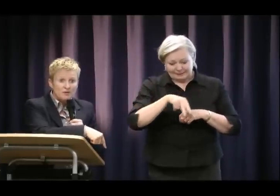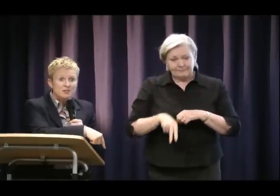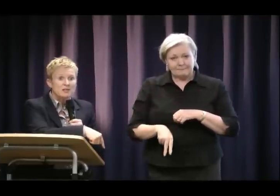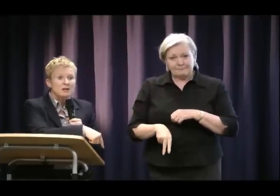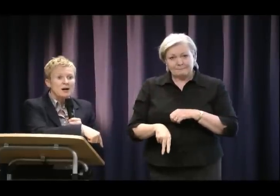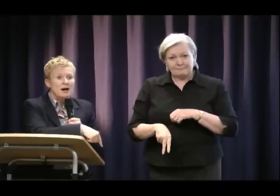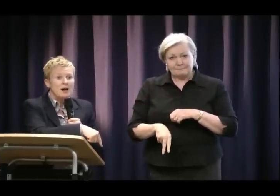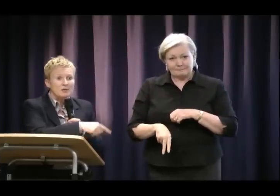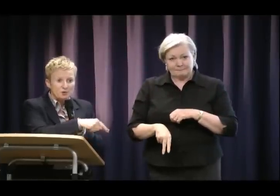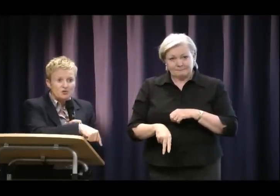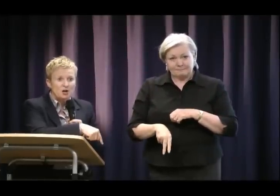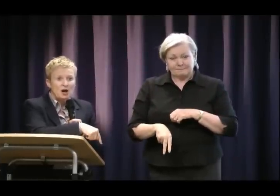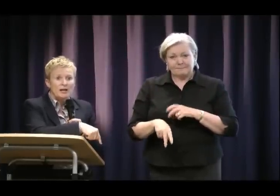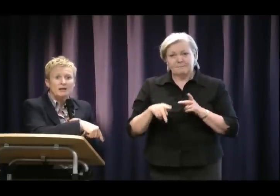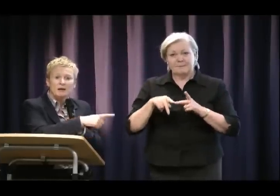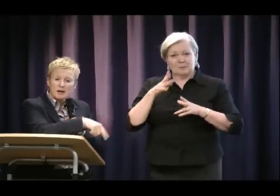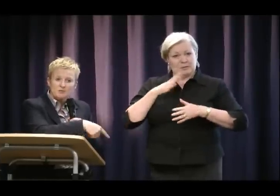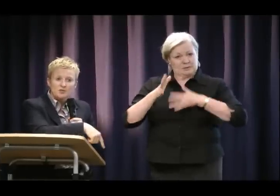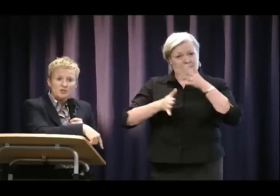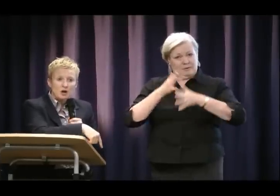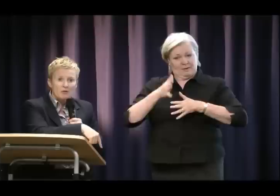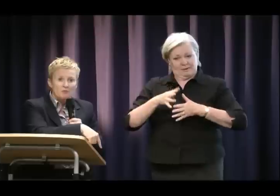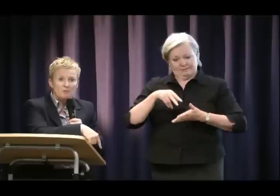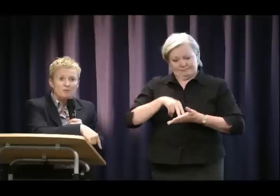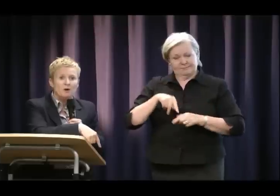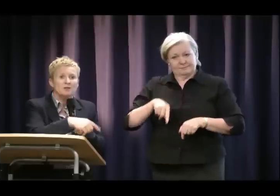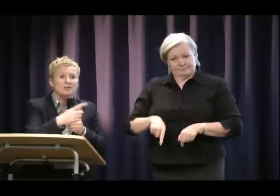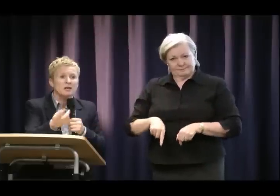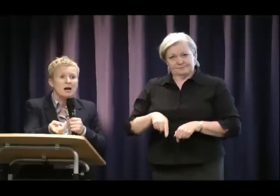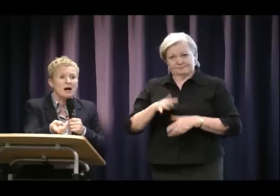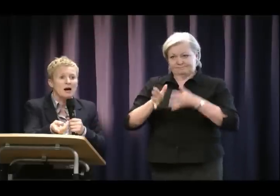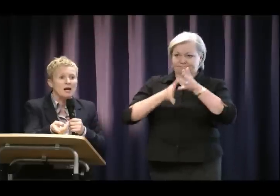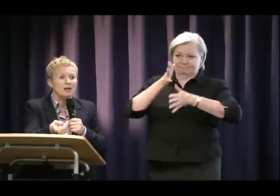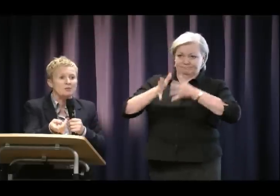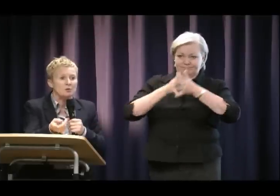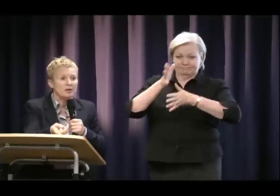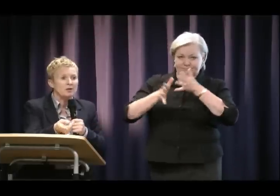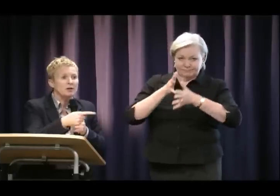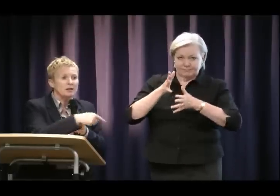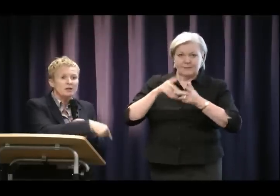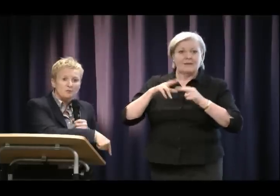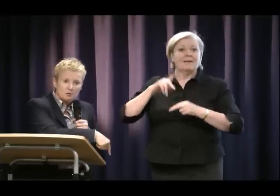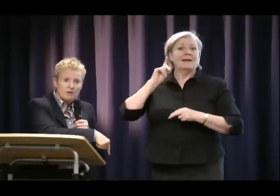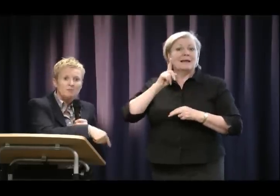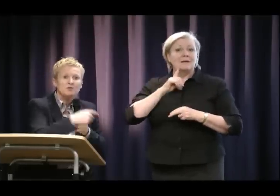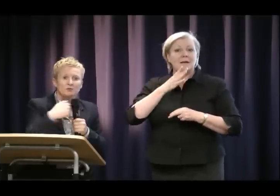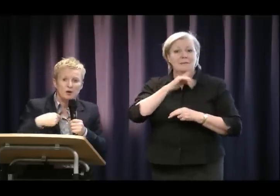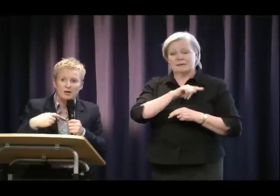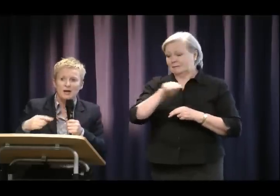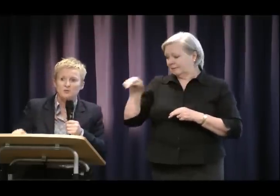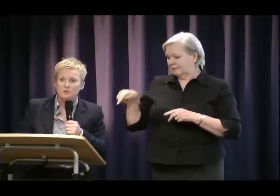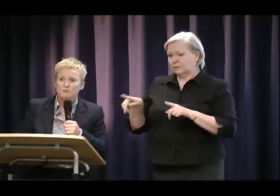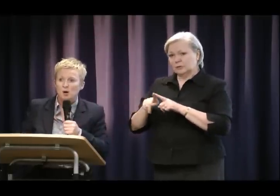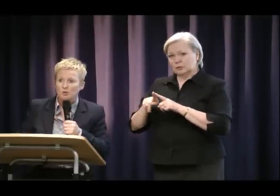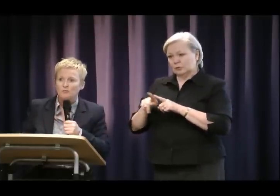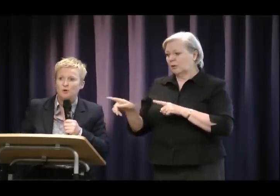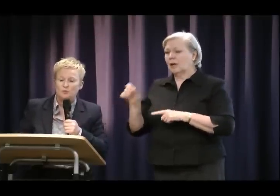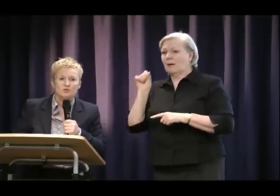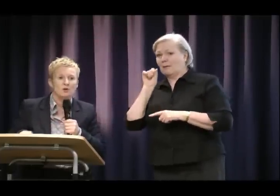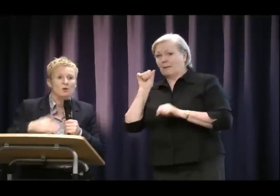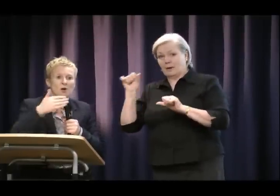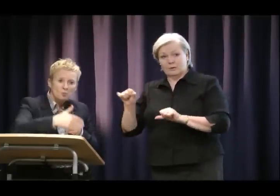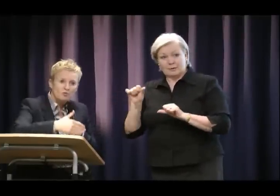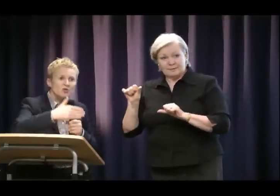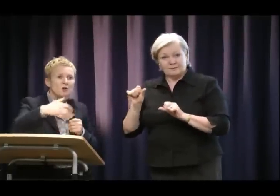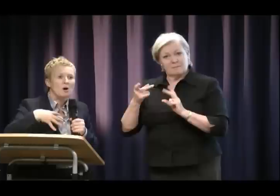to the front if you're signing, and just sign from the front, and if you're hearing, if you come up to the front and use the